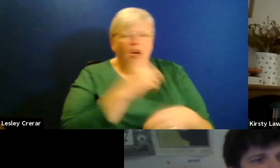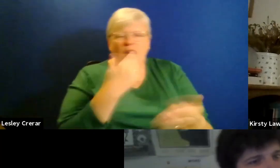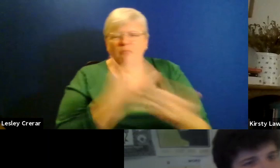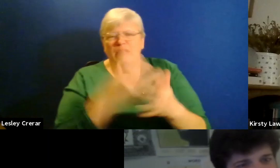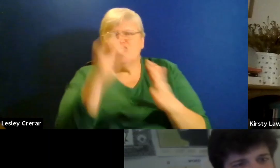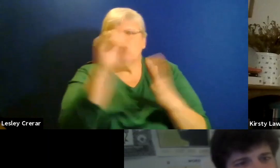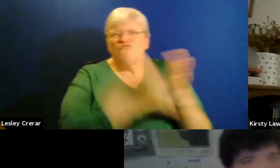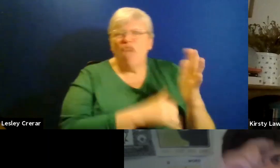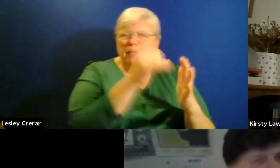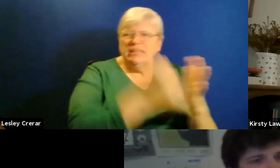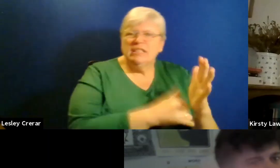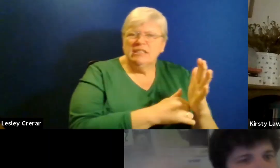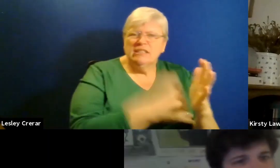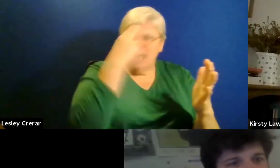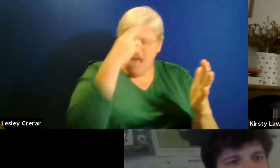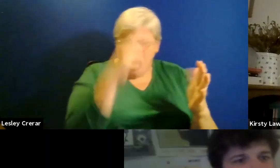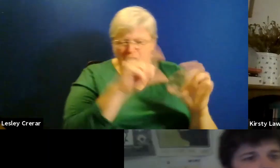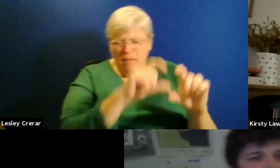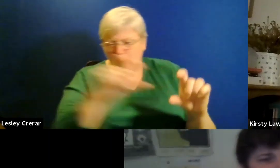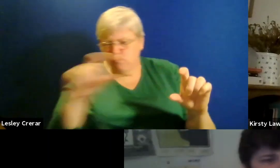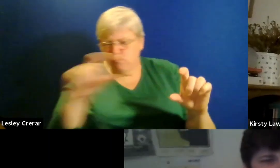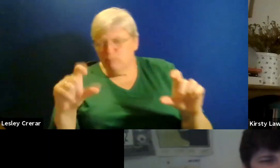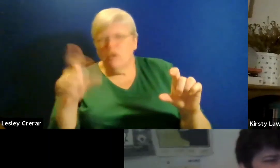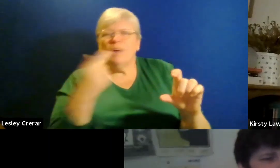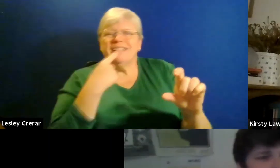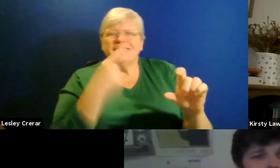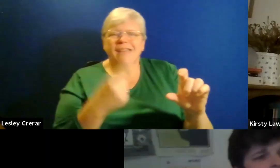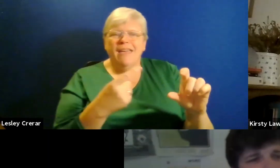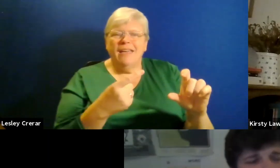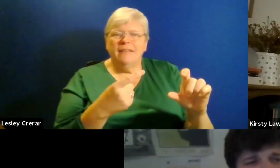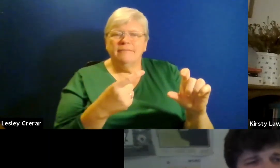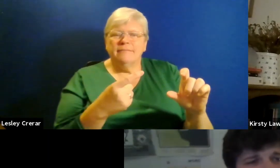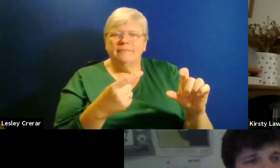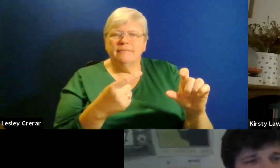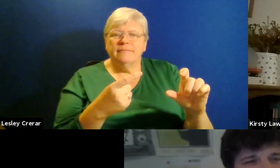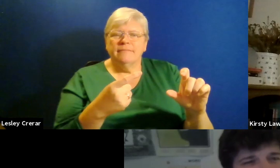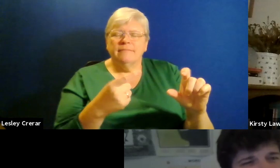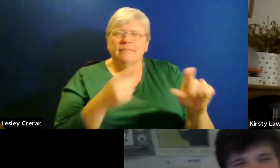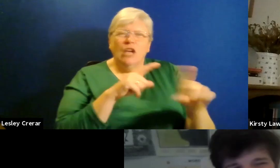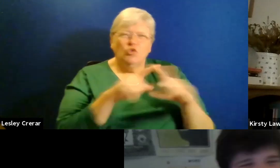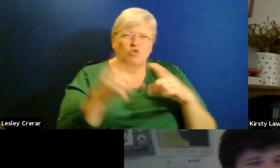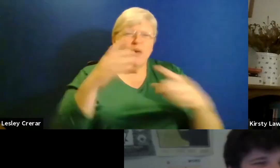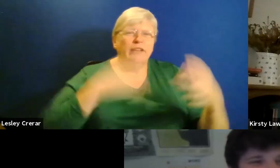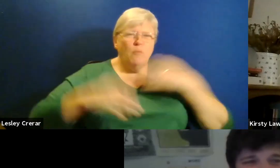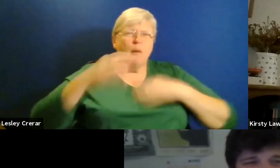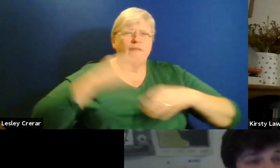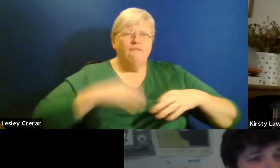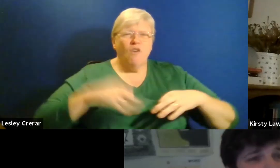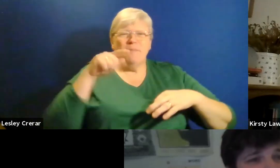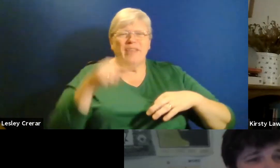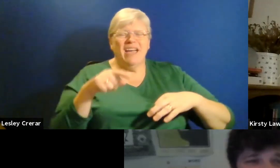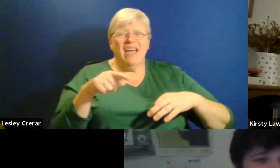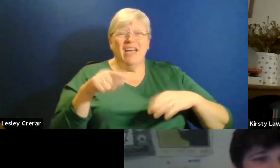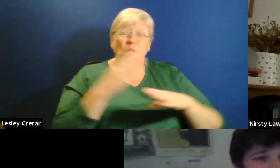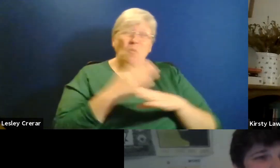script, and it was like the name and then the colon and then what they were saying. And I've tried to perform that before and it does